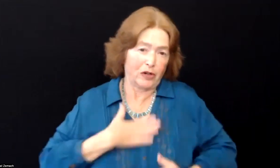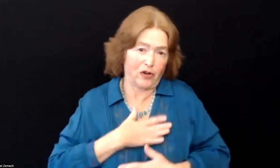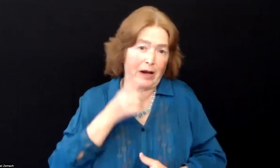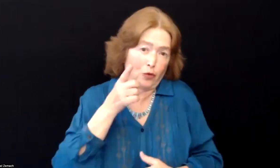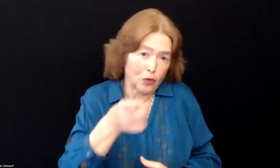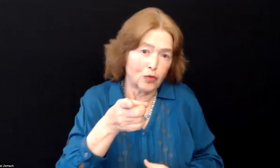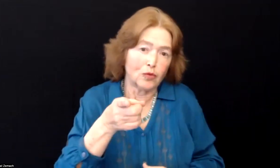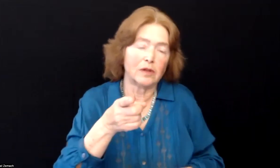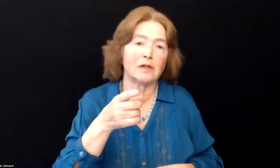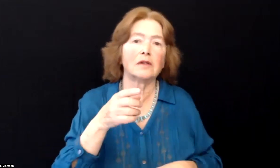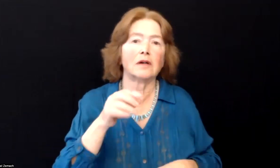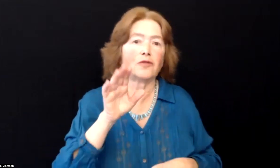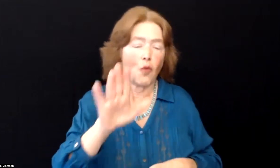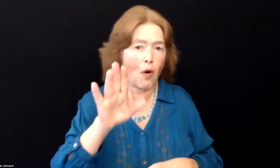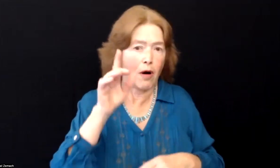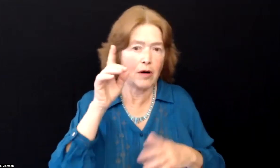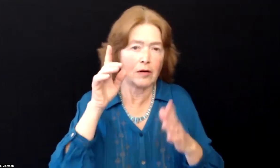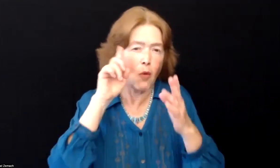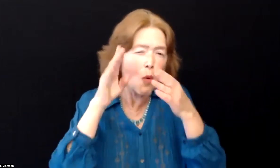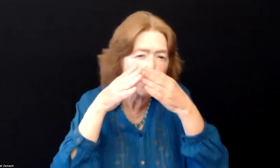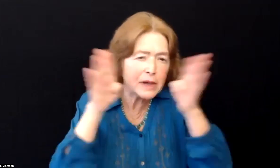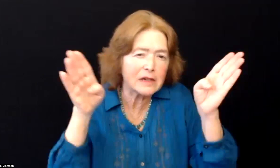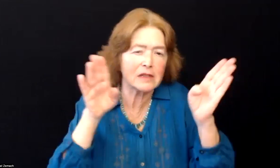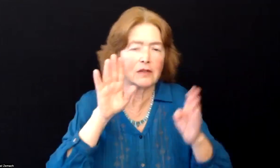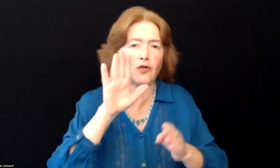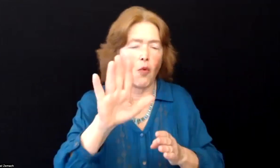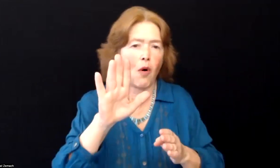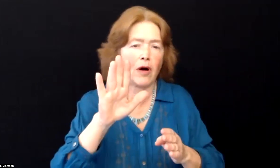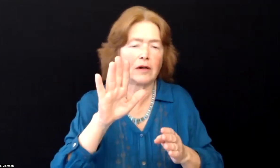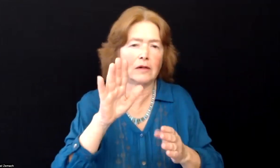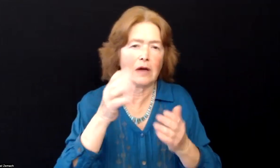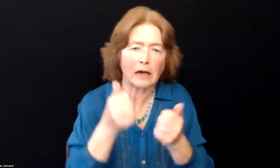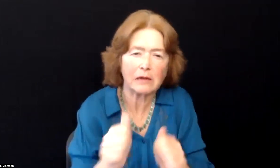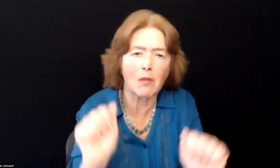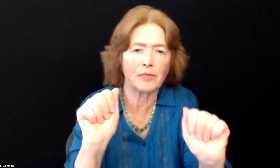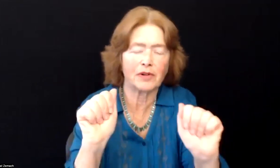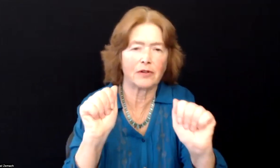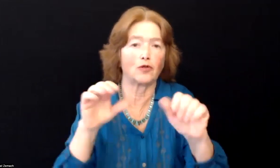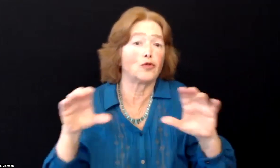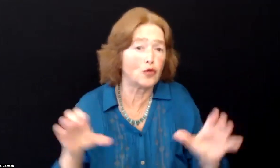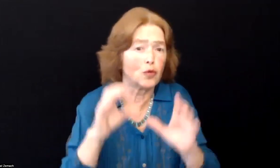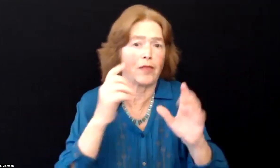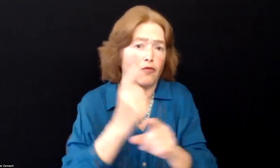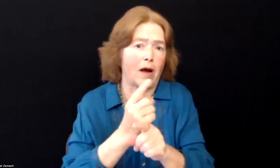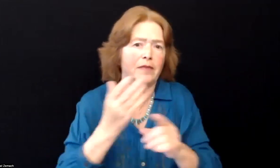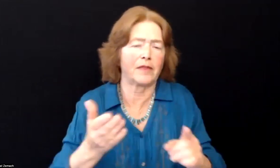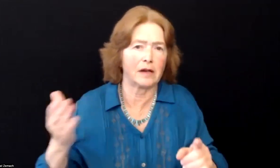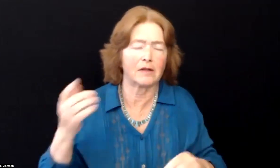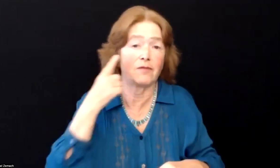And I appreciate your openness and your attempts to do the right thing for